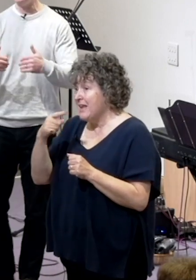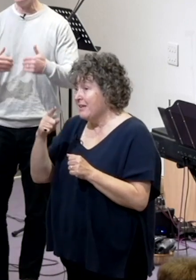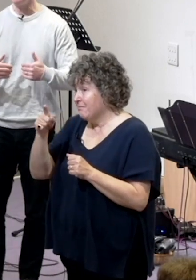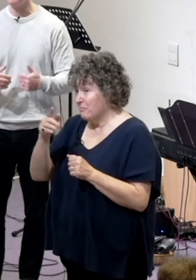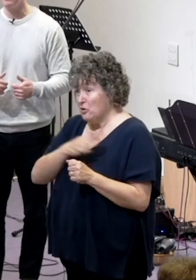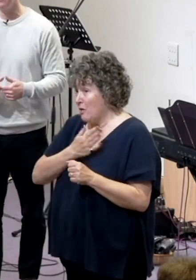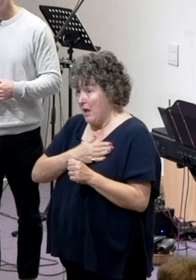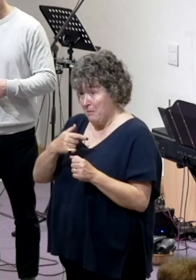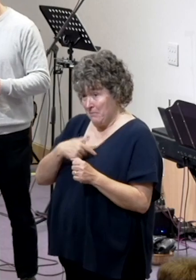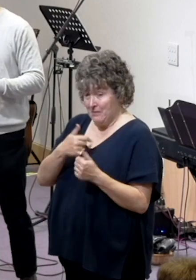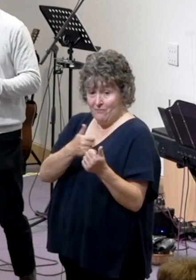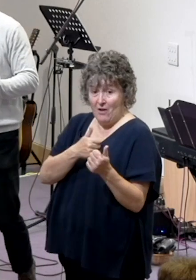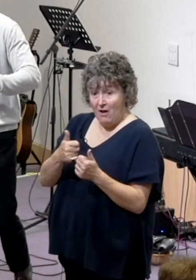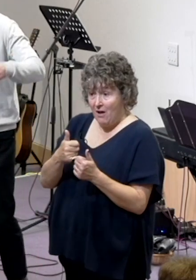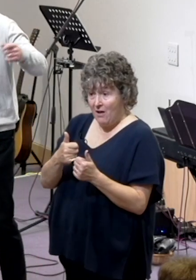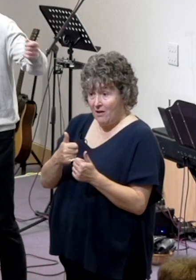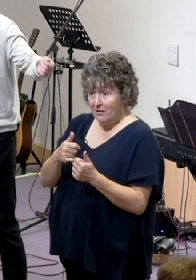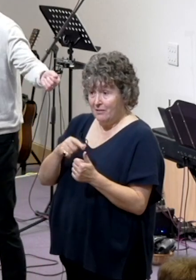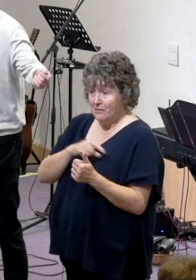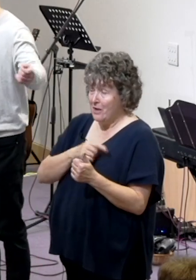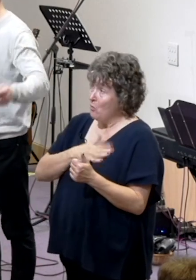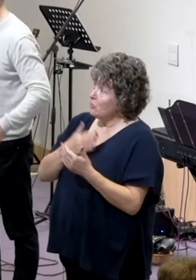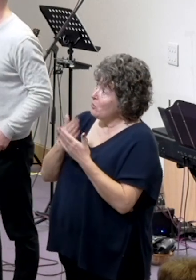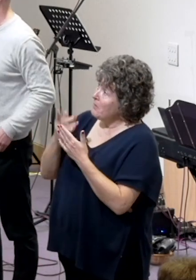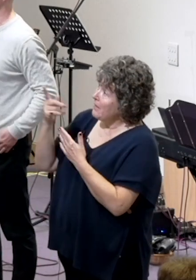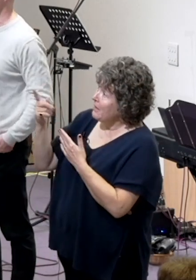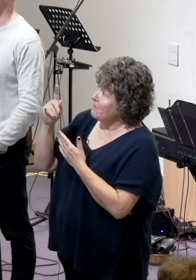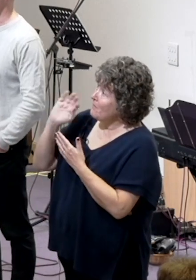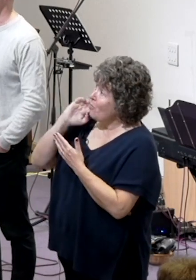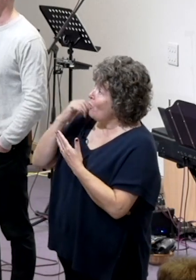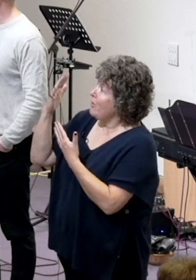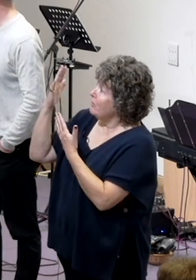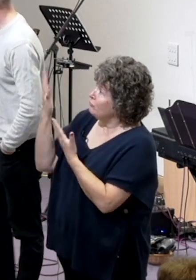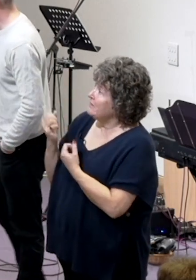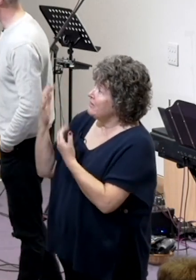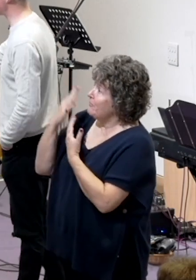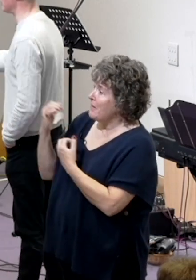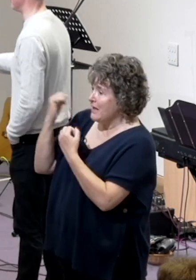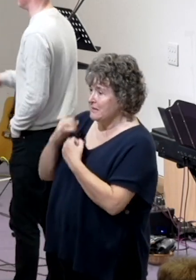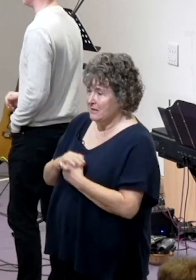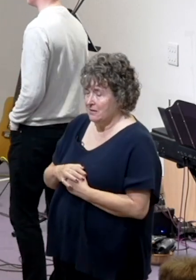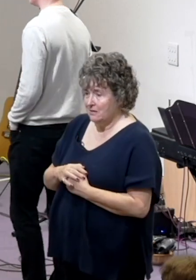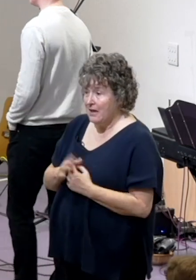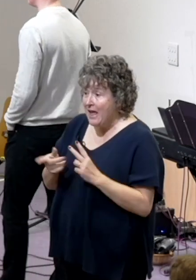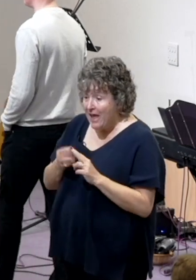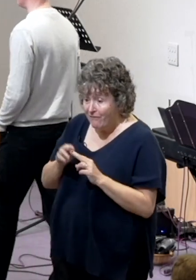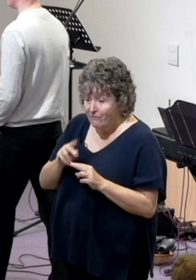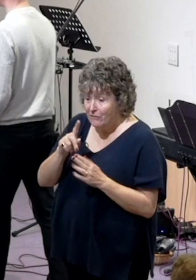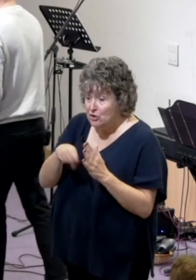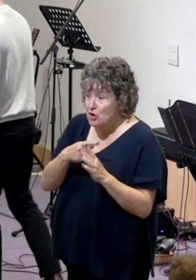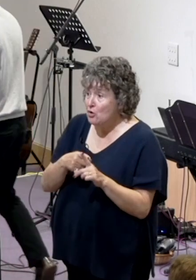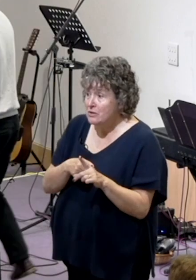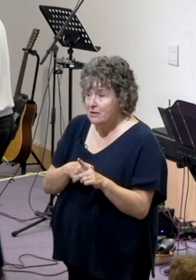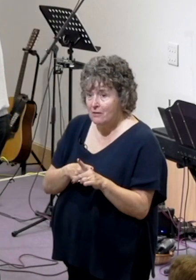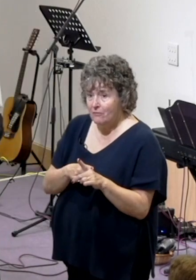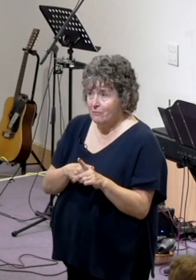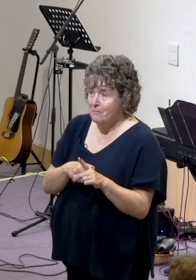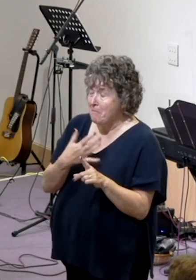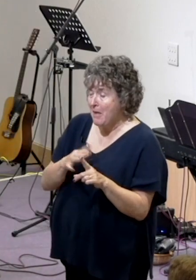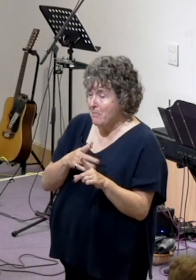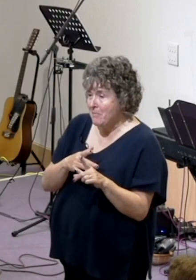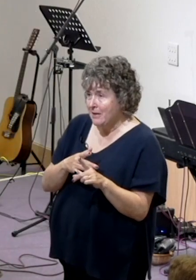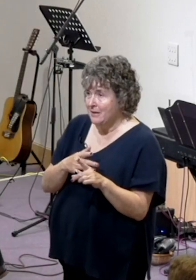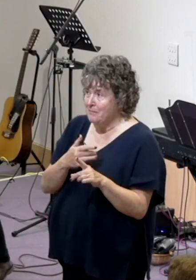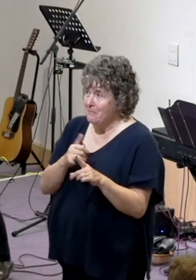that obedience would bring to him, because that would be the greater cost. Could you imagine? Could you imagine